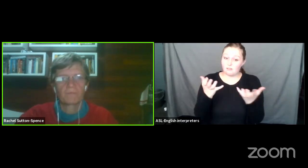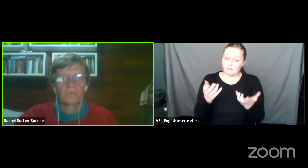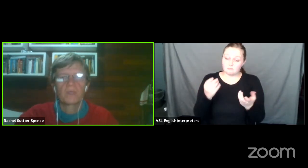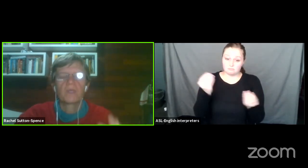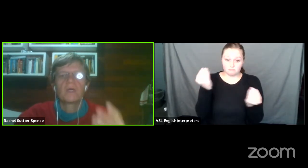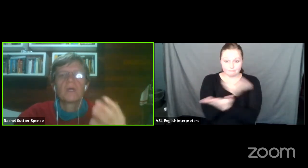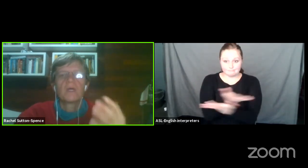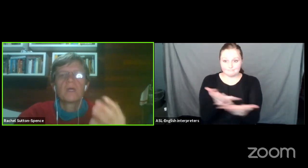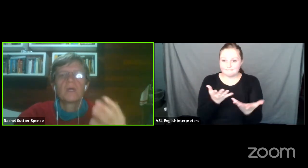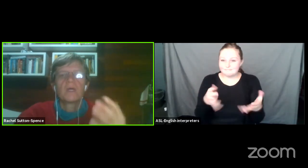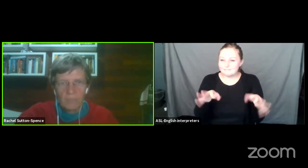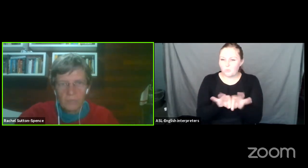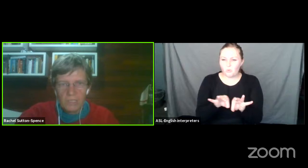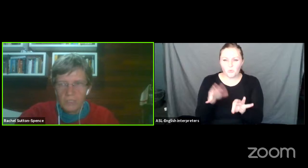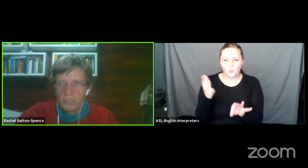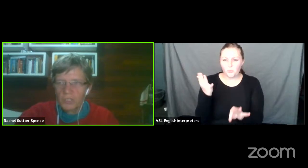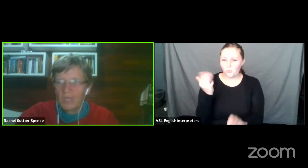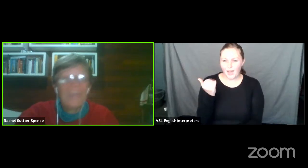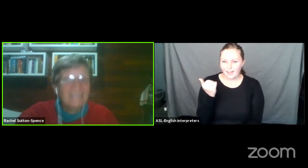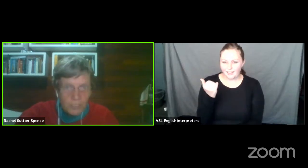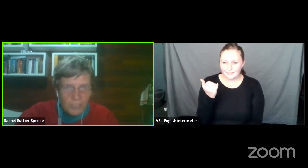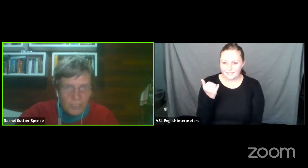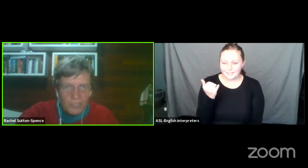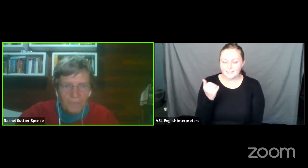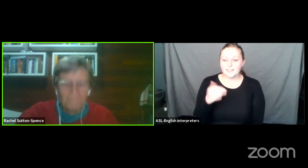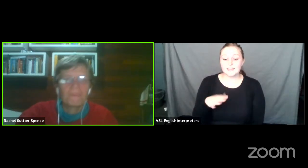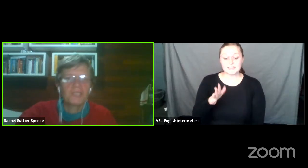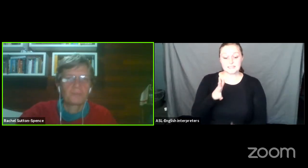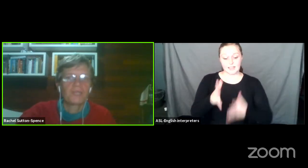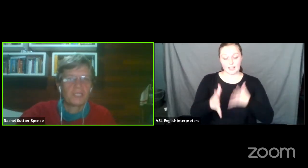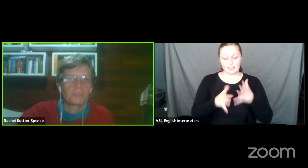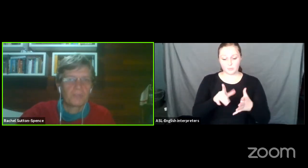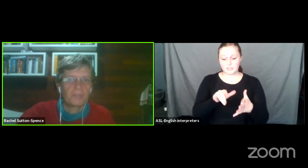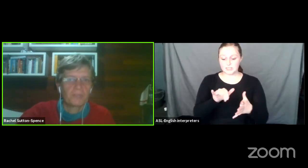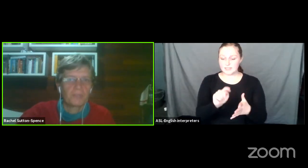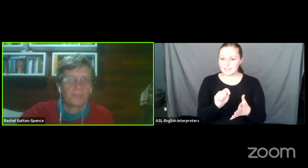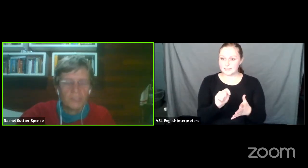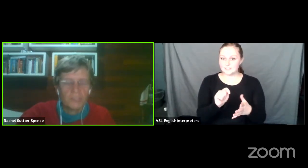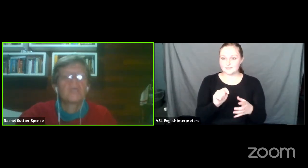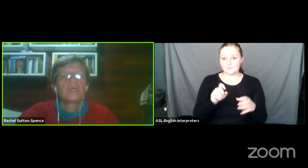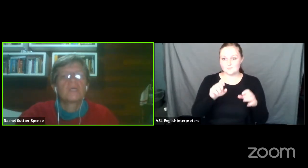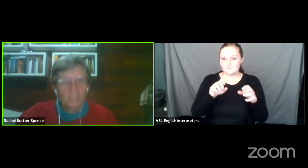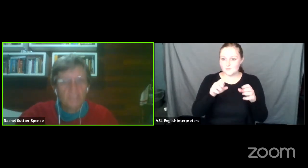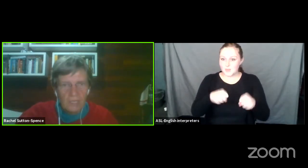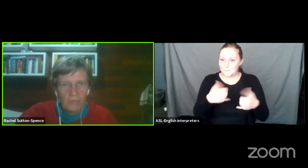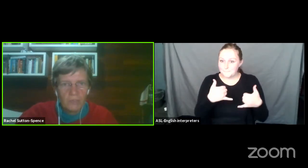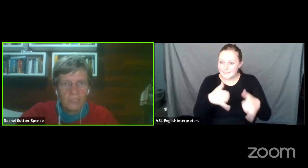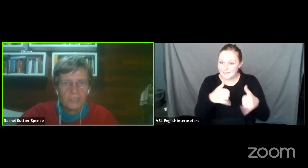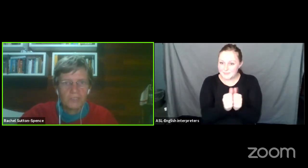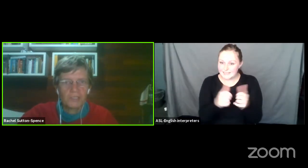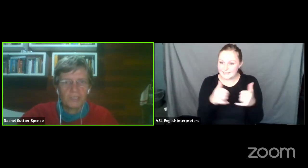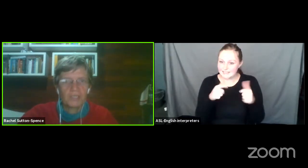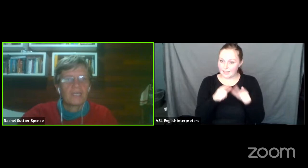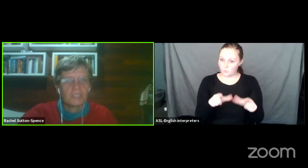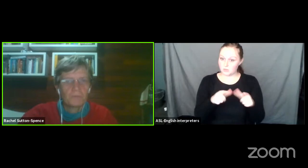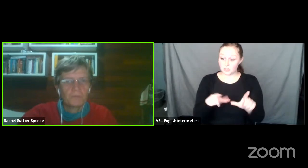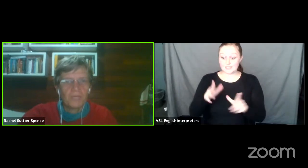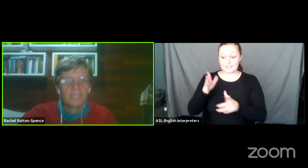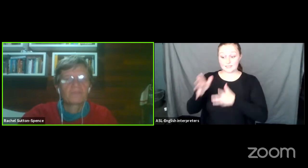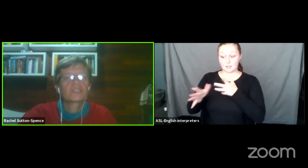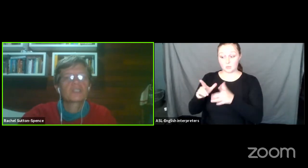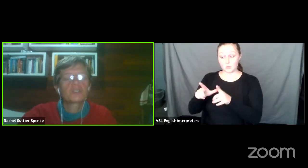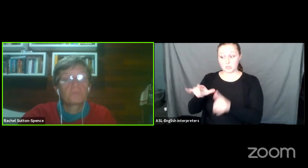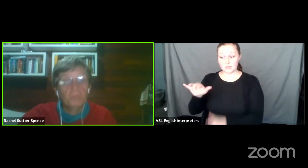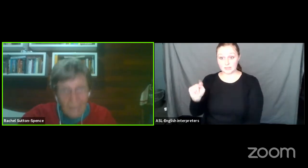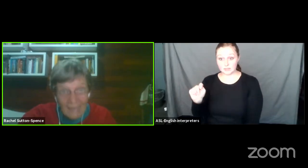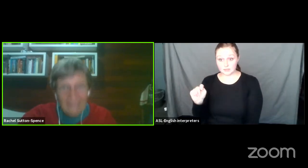linguists. Sign language literature, any literature, is a place to play with language. Sign language literature is a place